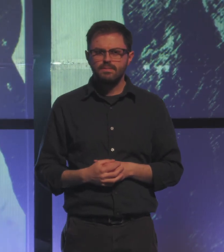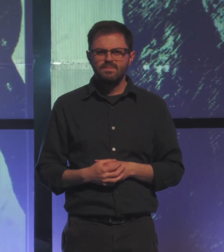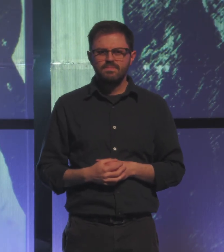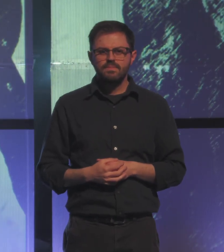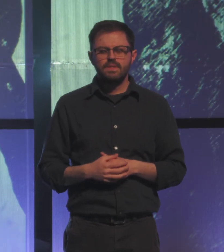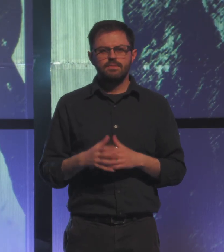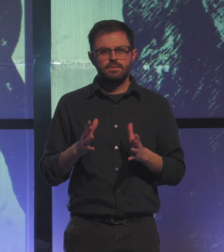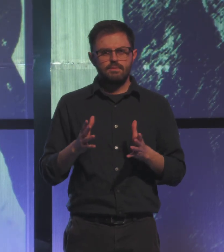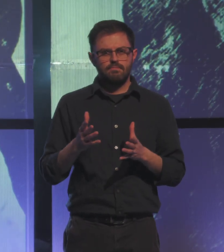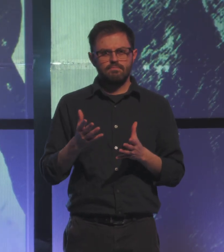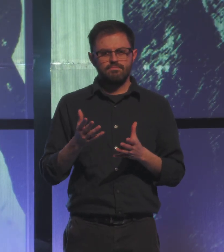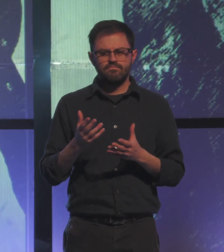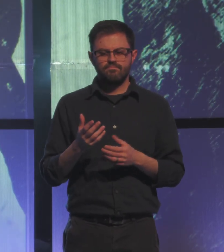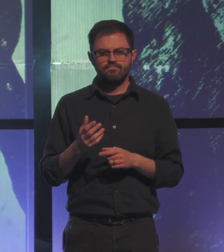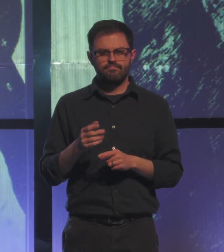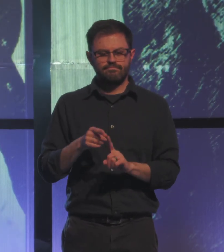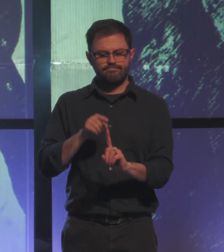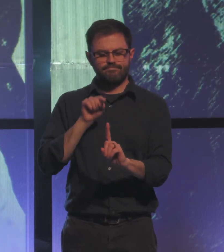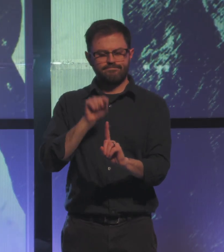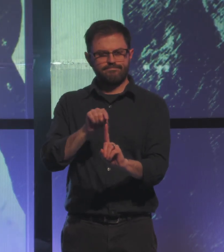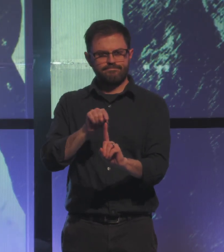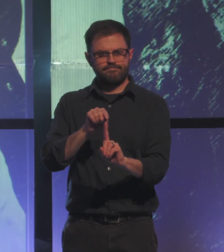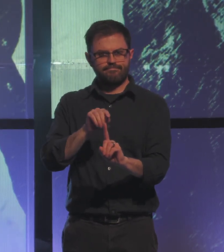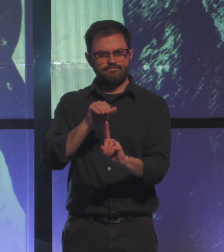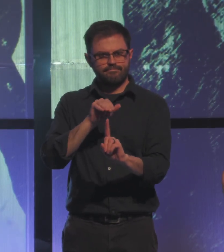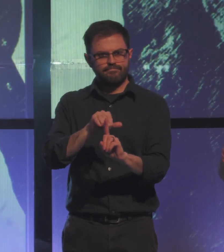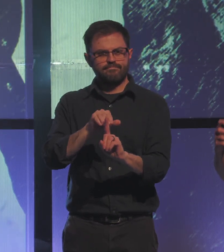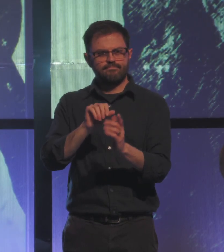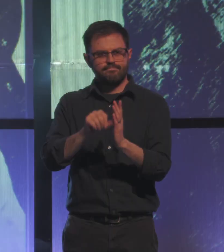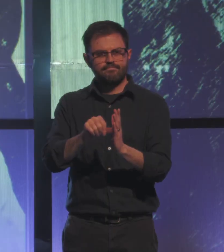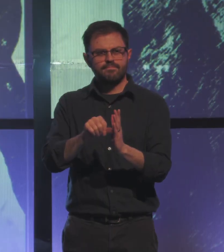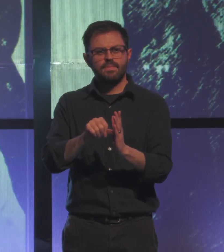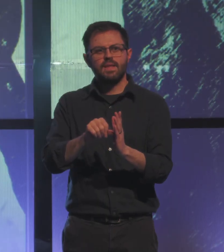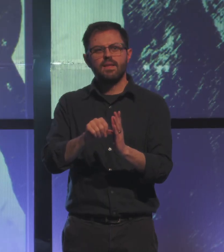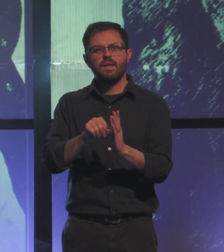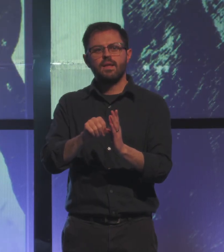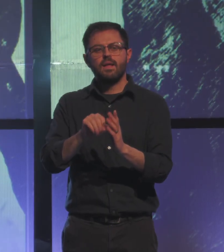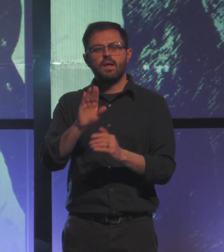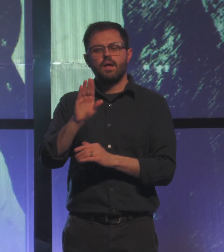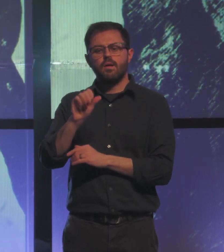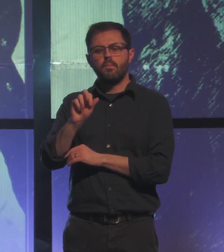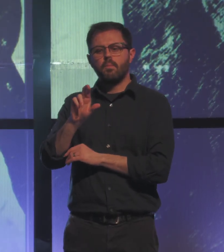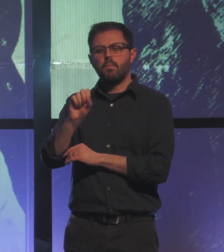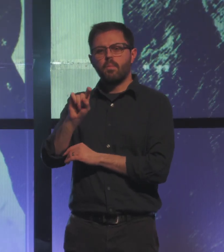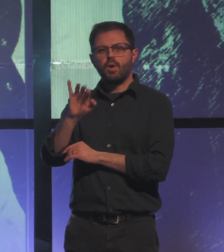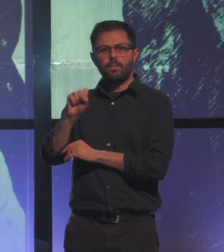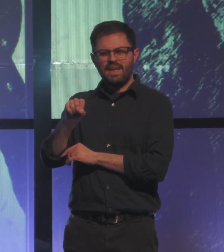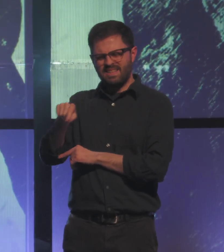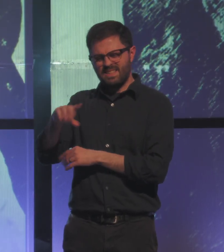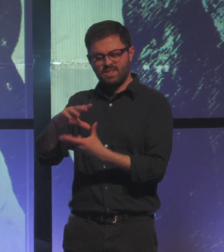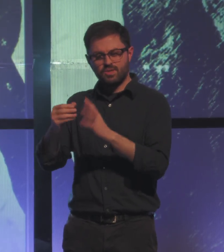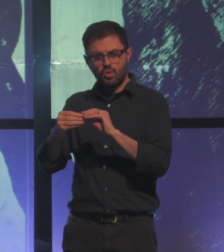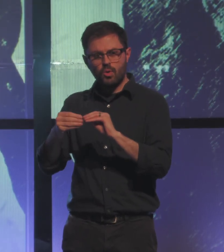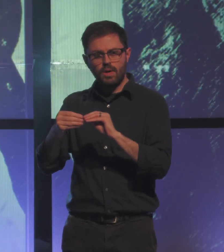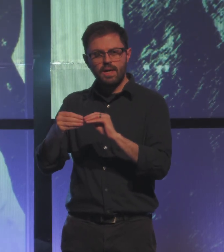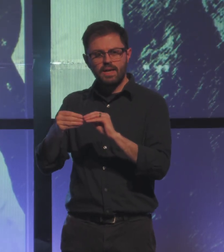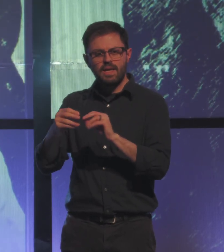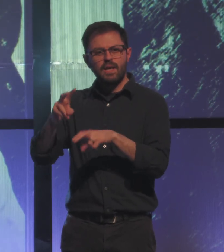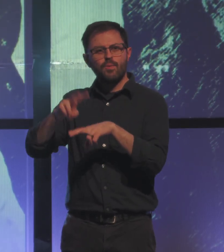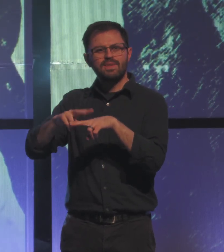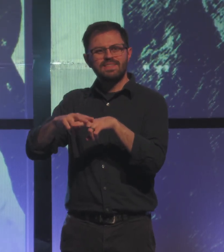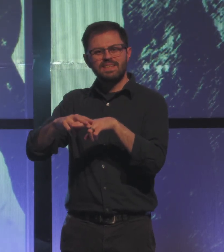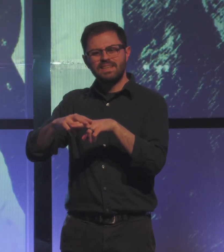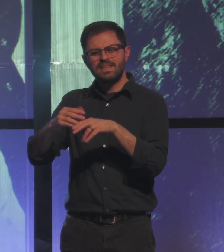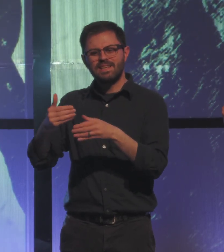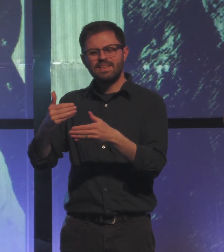And so I don't want you to miss this. Bartimaeus in this story is sitting on the edge of Jericho, which was actually the last